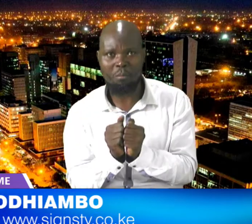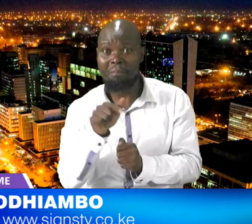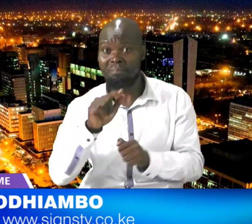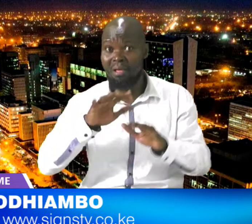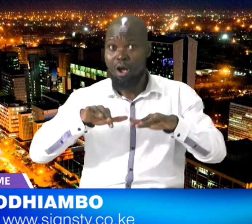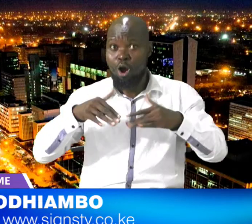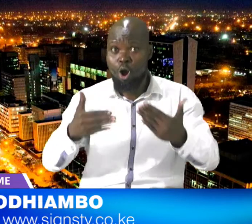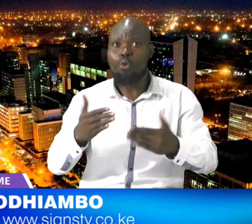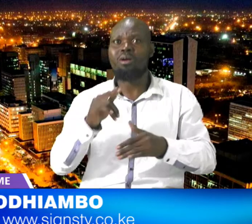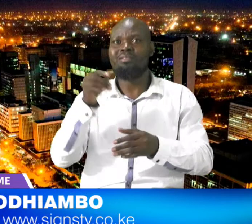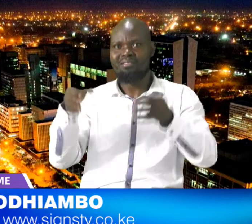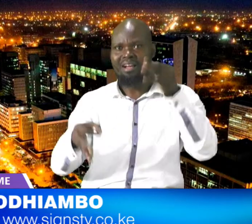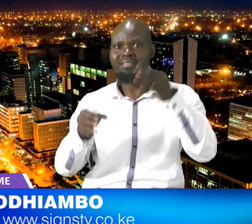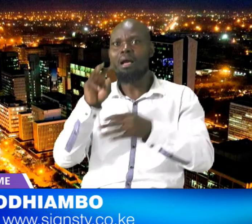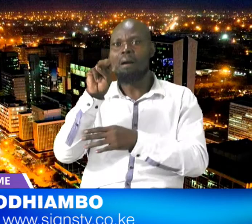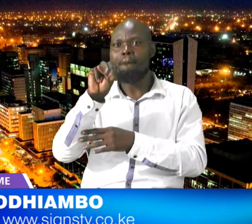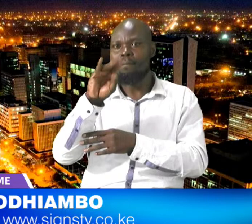October.